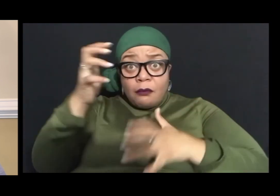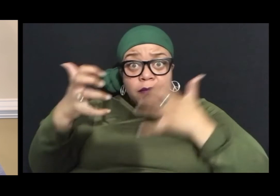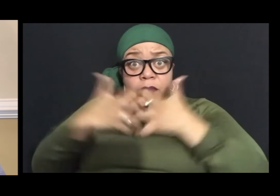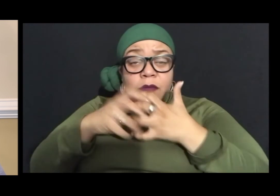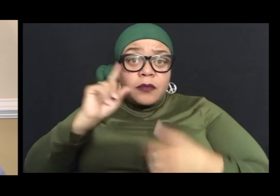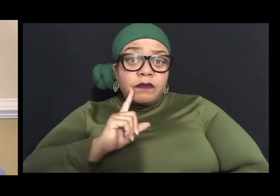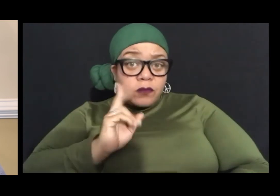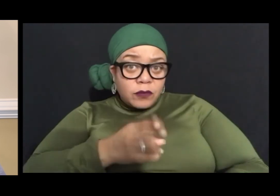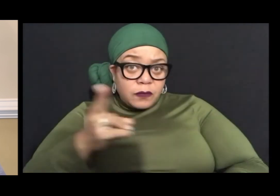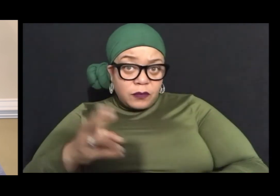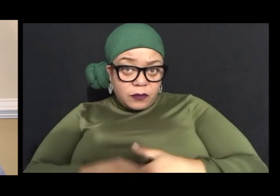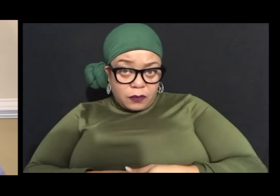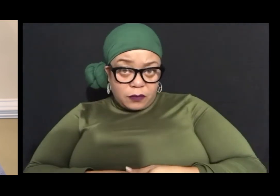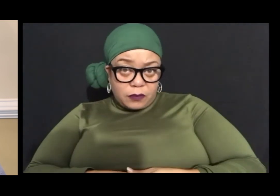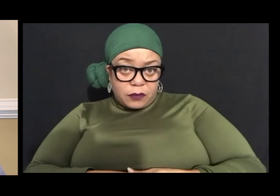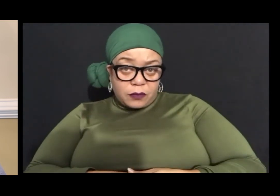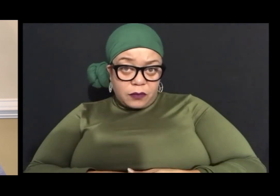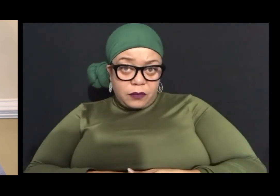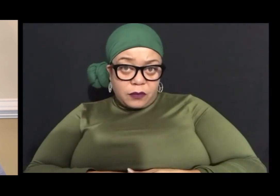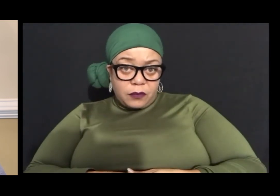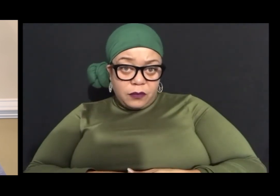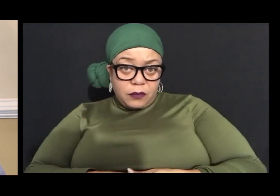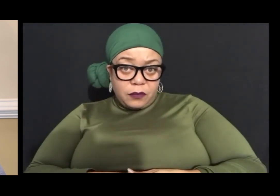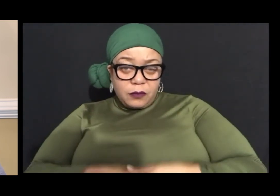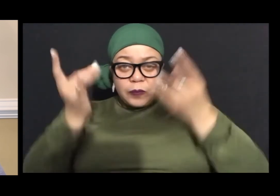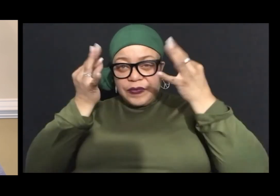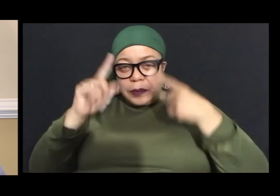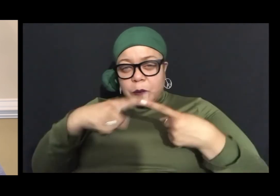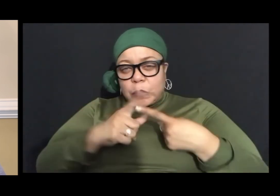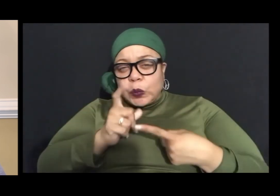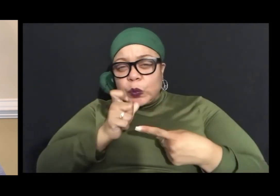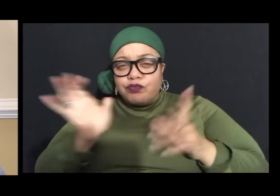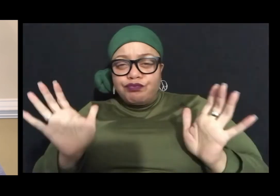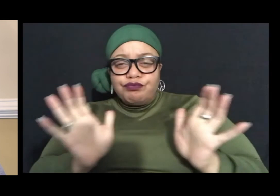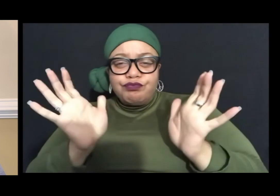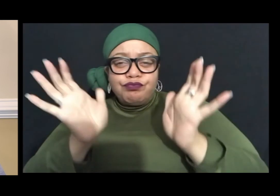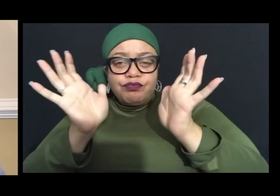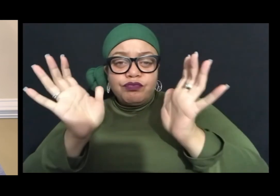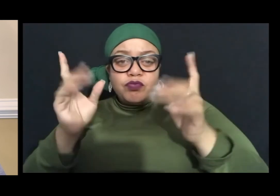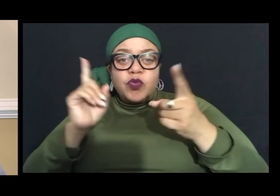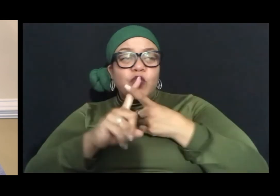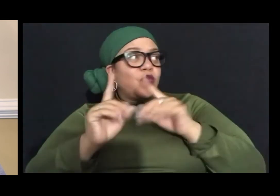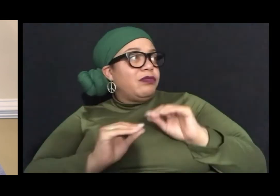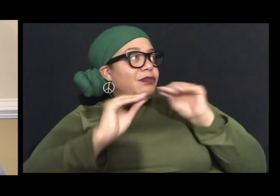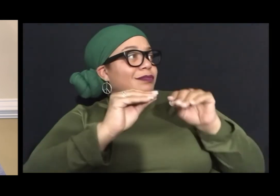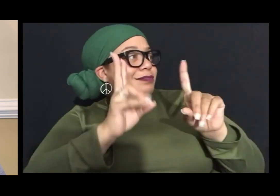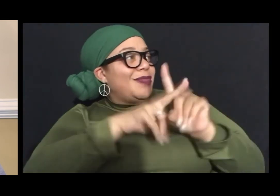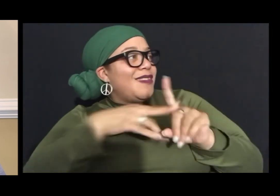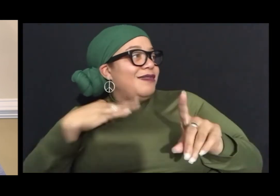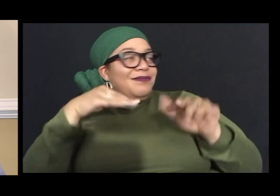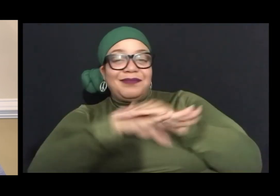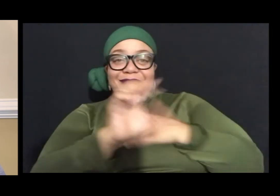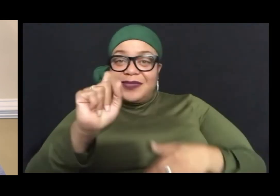hearing. 3, think about who is encouraged to enroll in STEM classes starting in